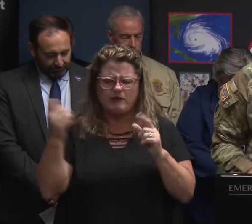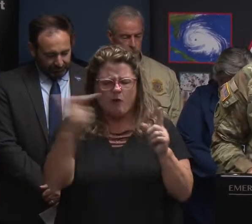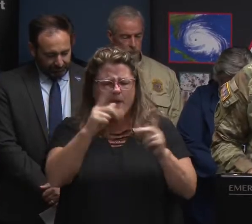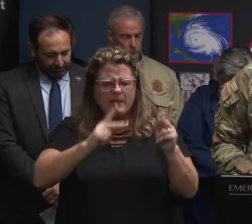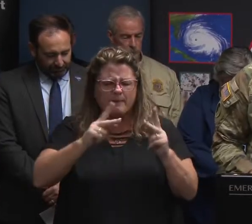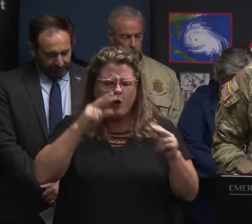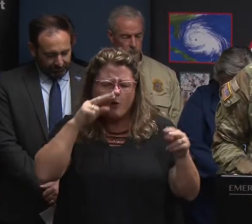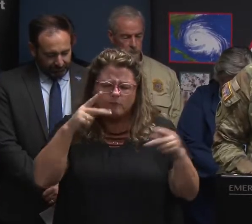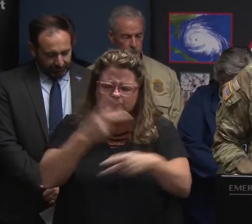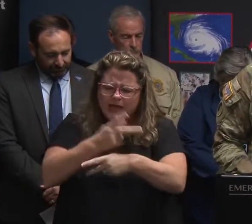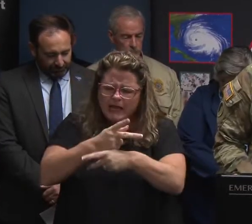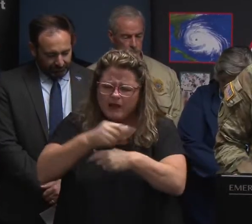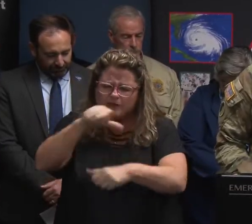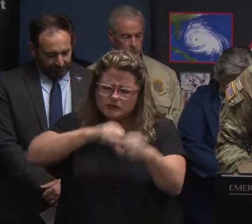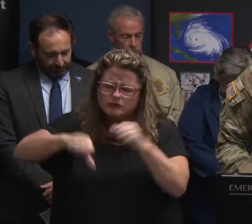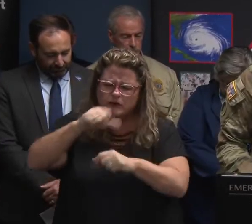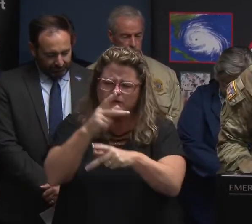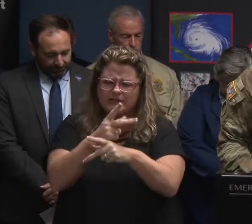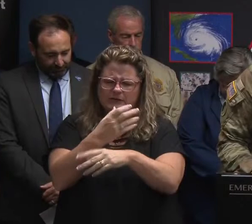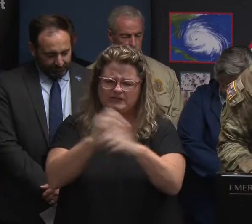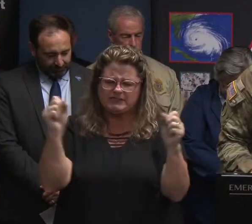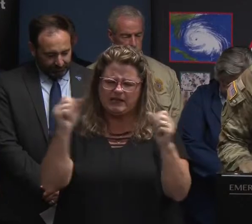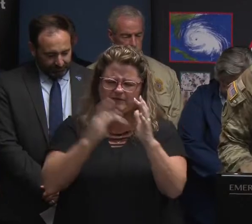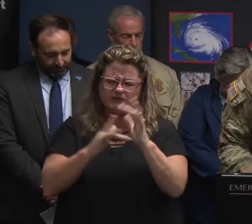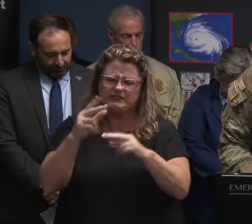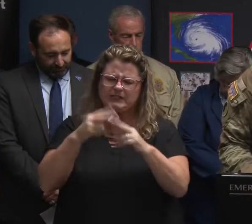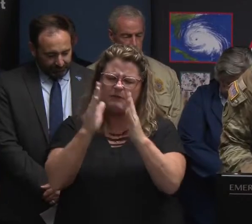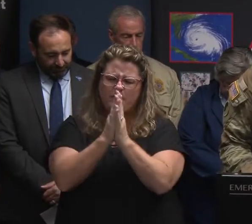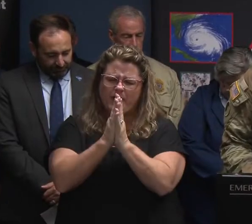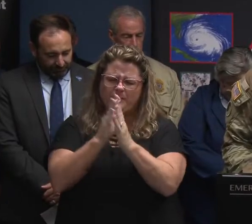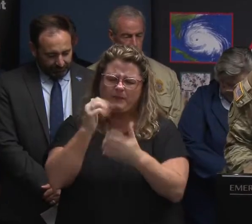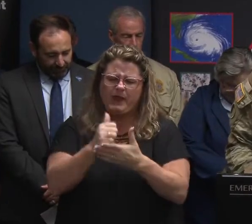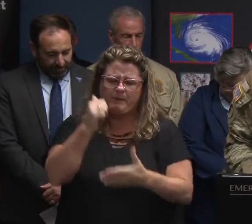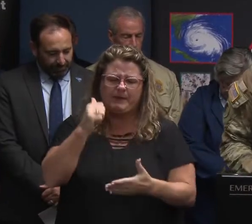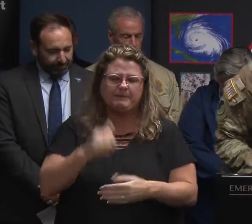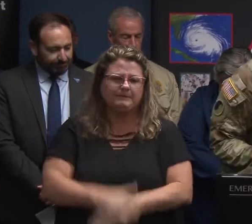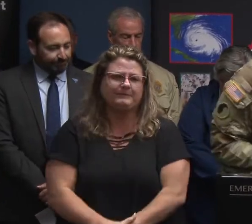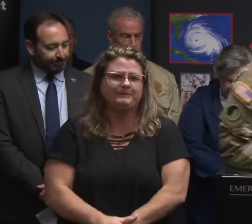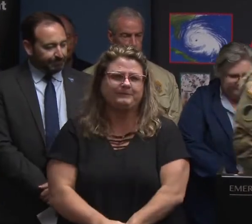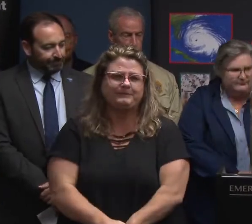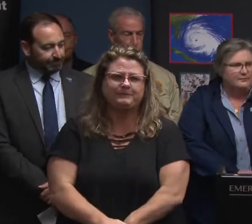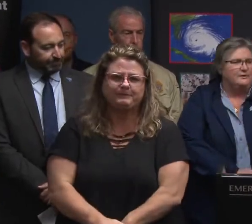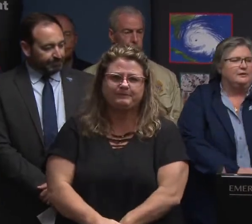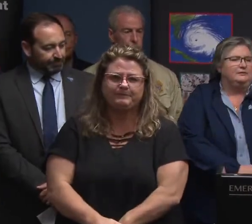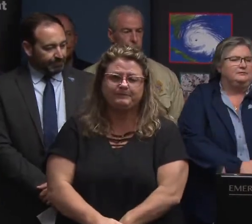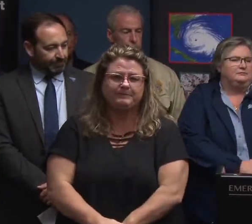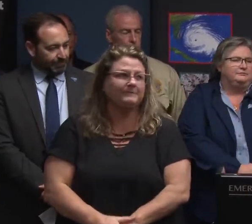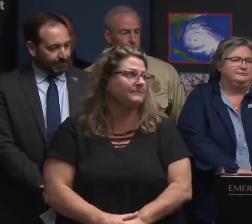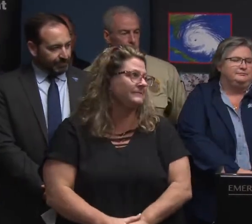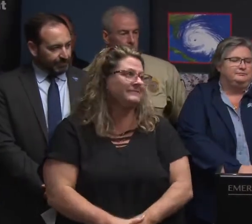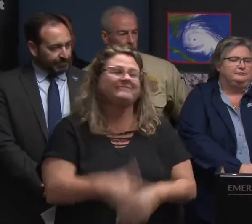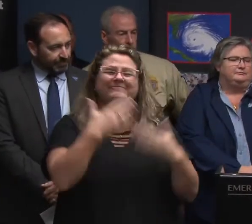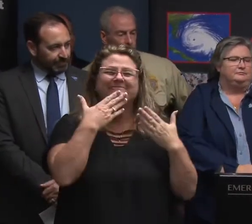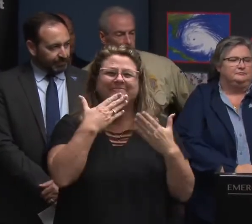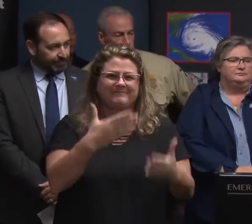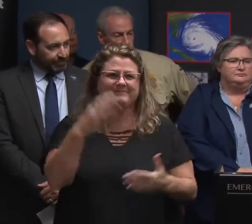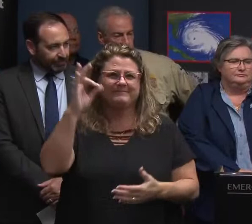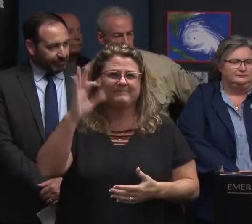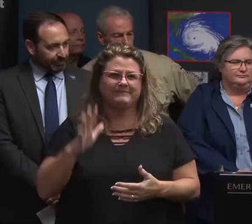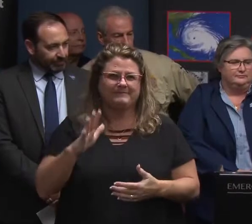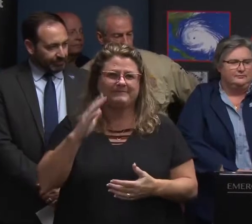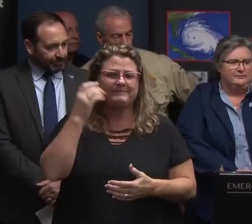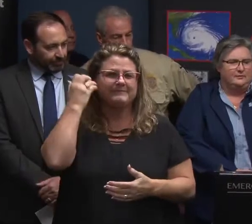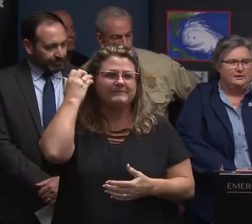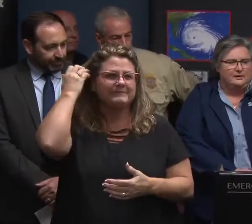other and keep one another safe. In your name I pray these things. Amen. Amen. Thank you, Chaplain. Well, we have